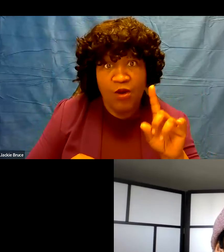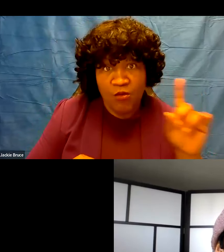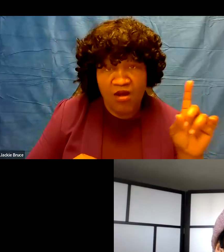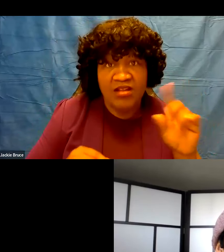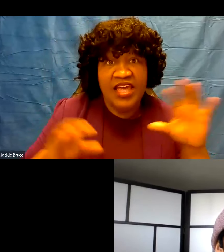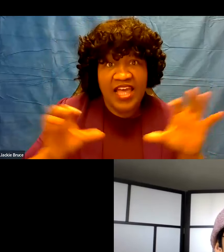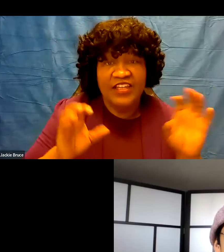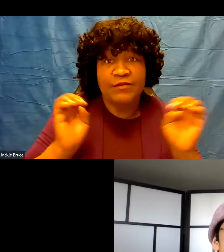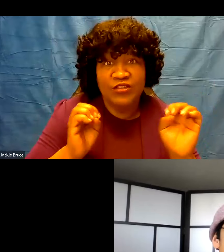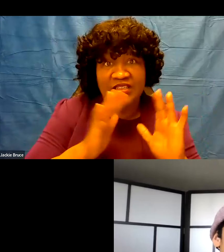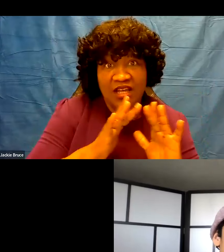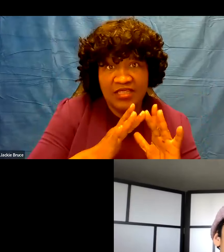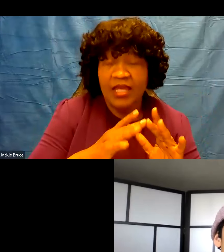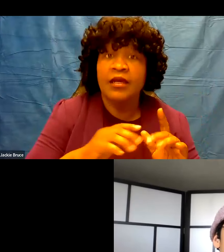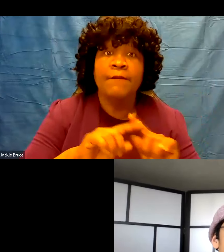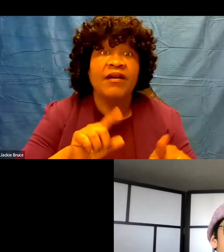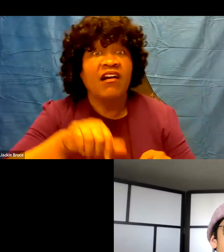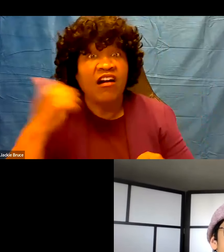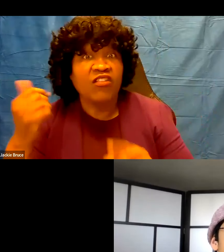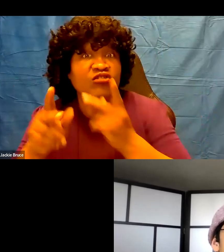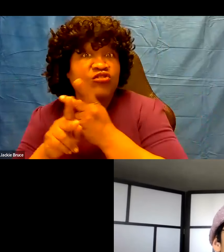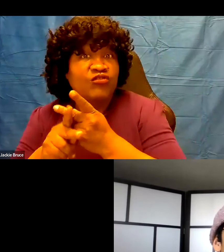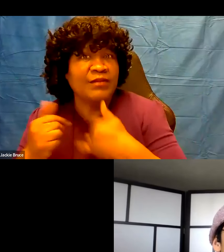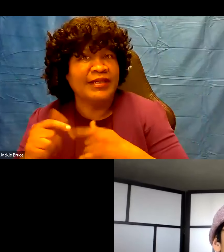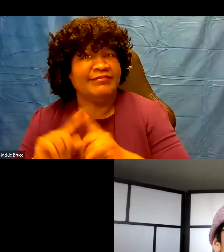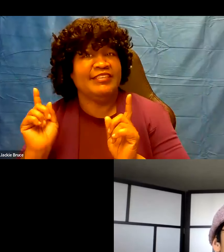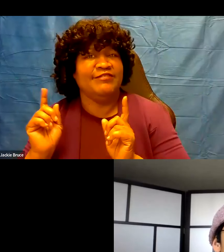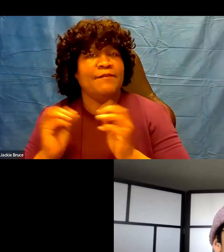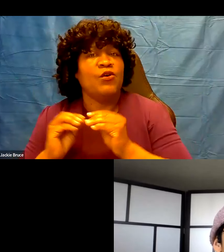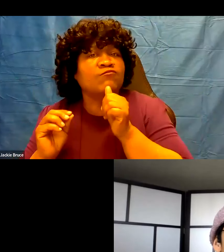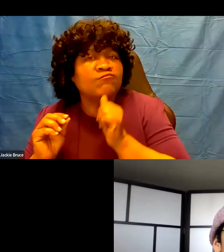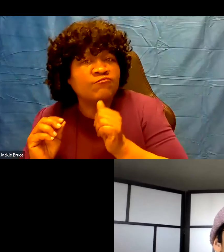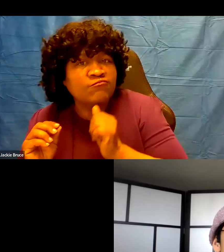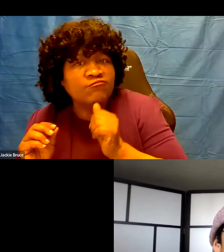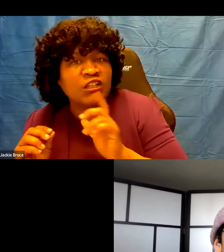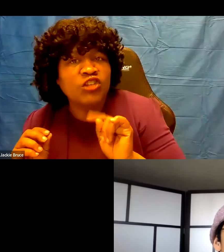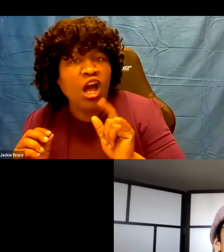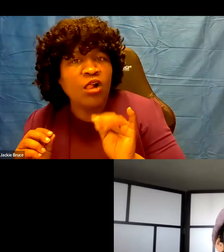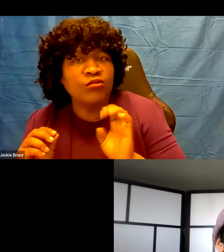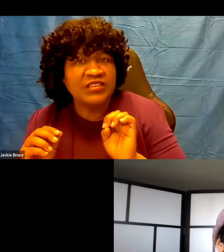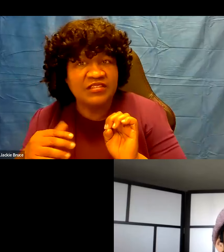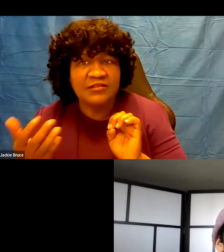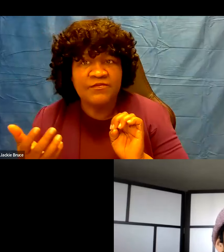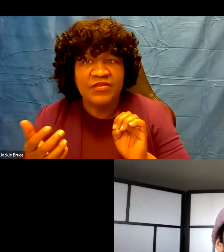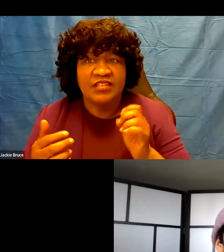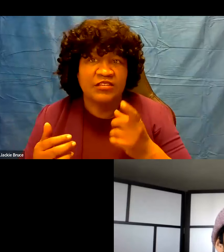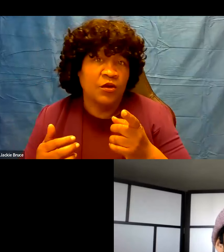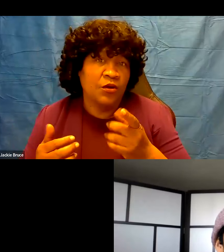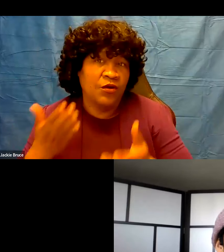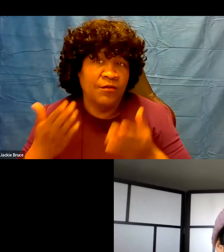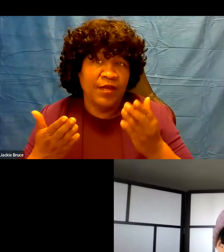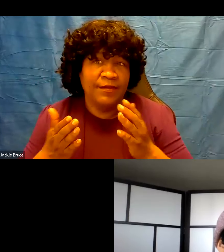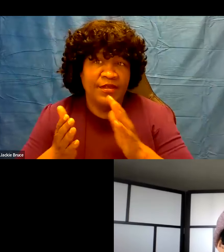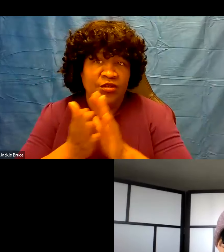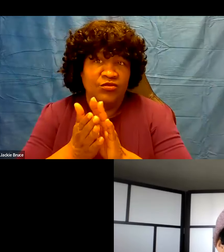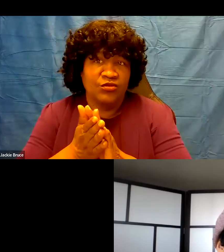activate their emergency contact. And where others might have a little bit more of a tolerance to that. And into my experience, schools have been pretty,